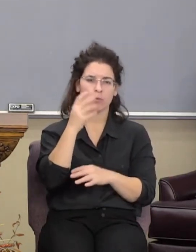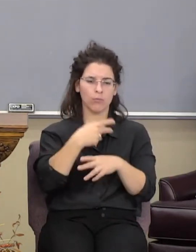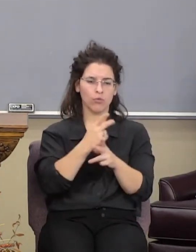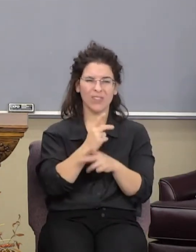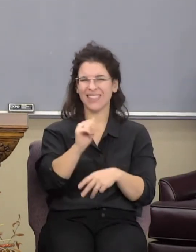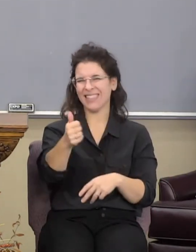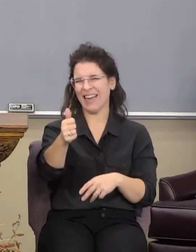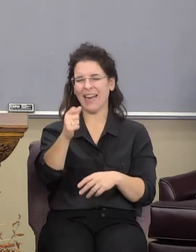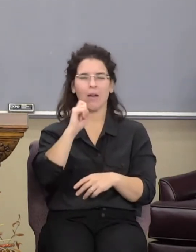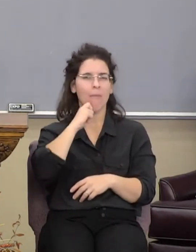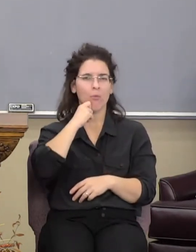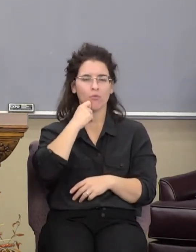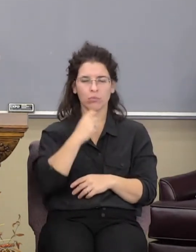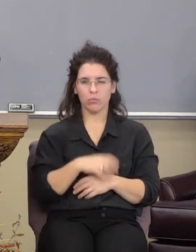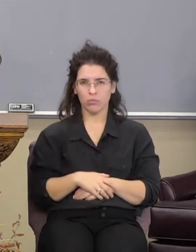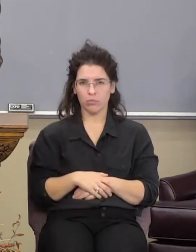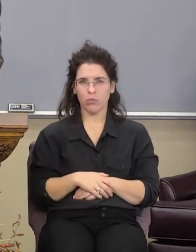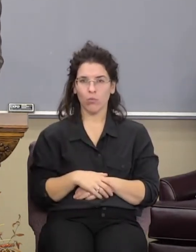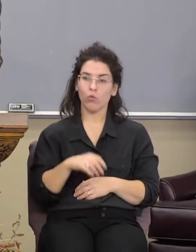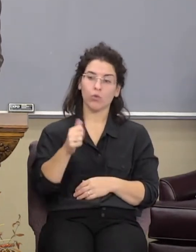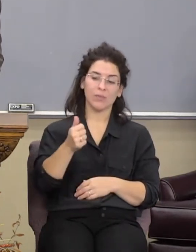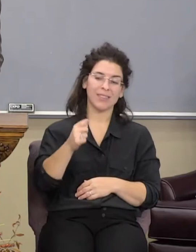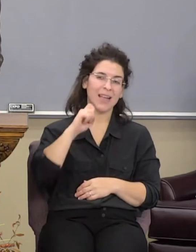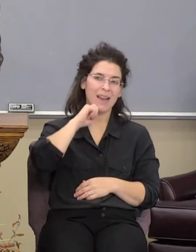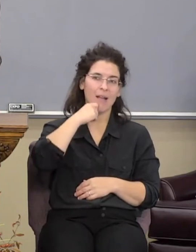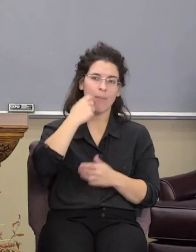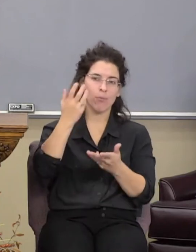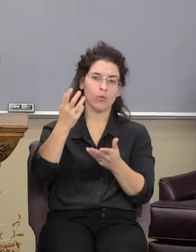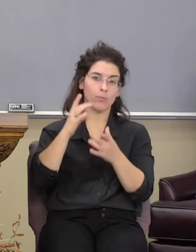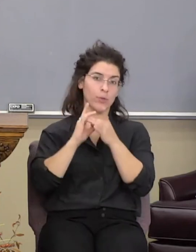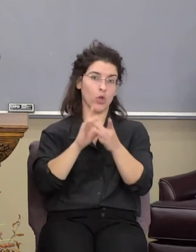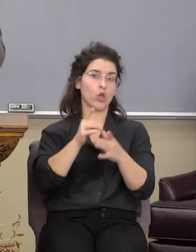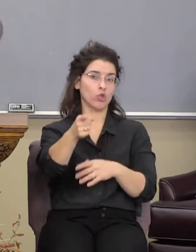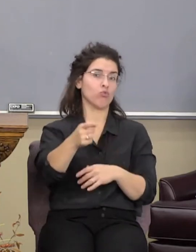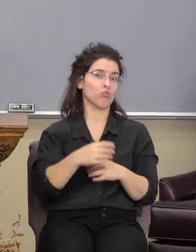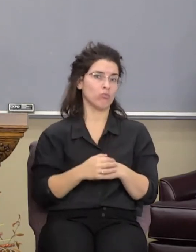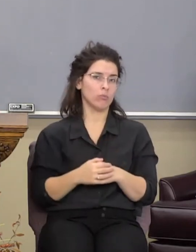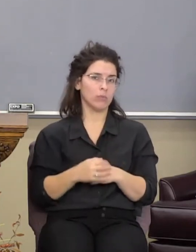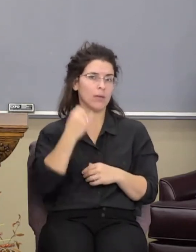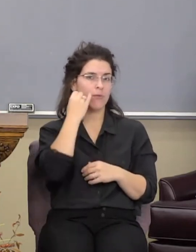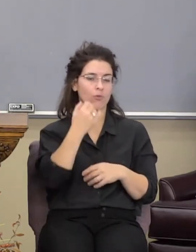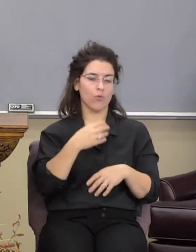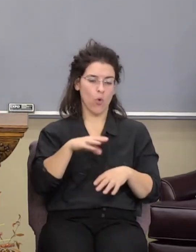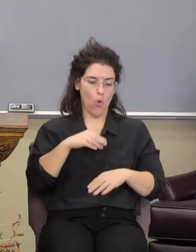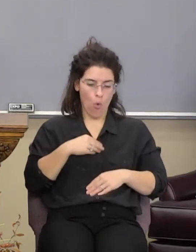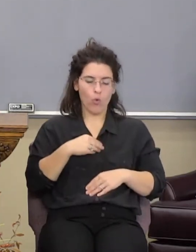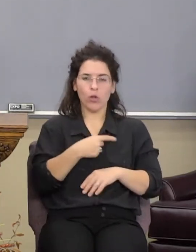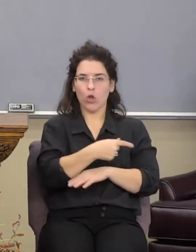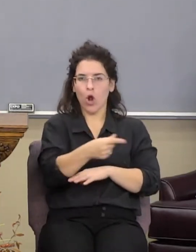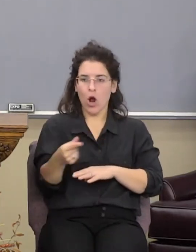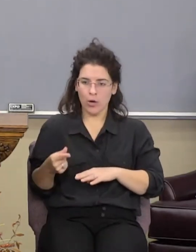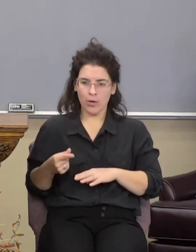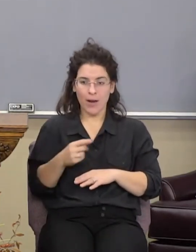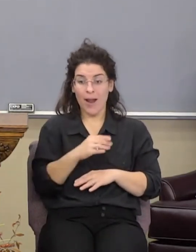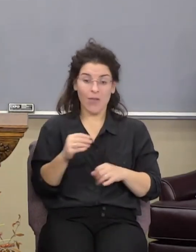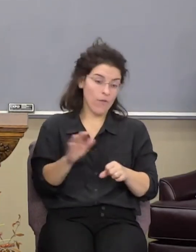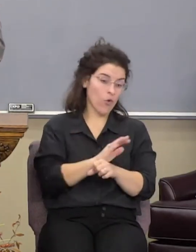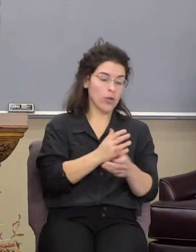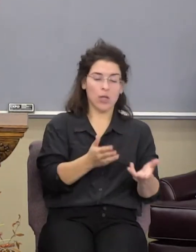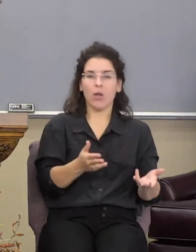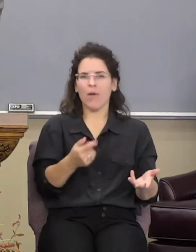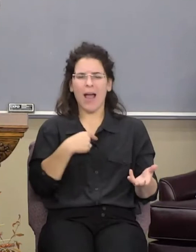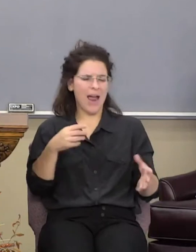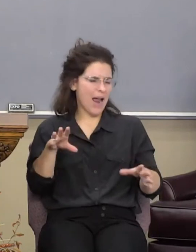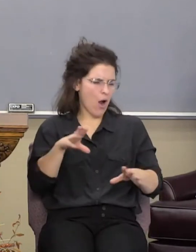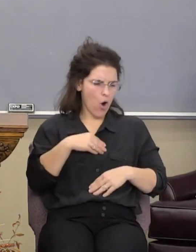apples. Would those 10 apples belong to you? If you own the garden and the fullness thereof.